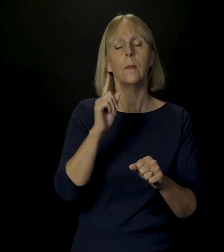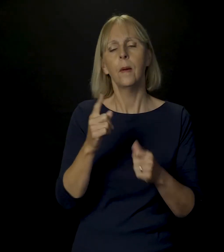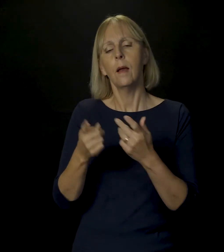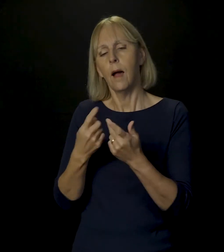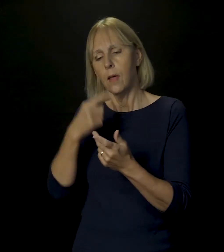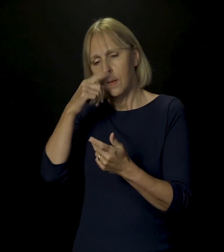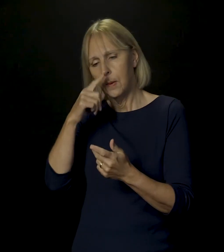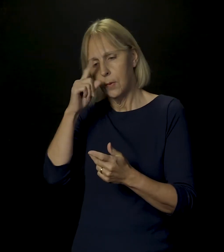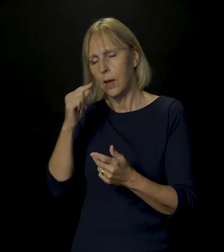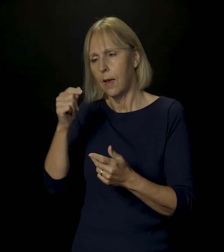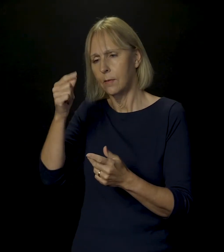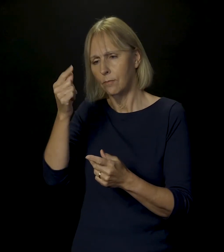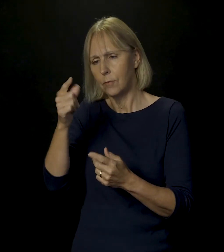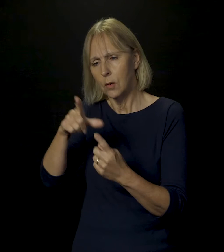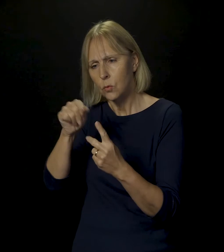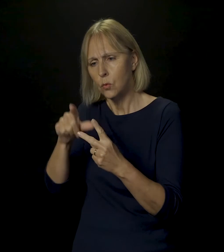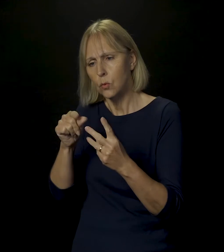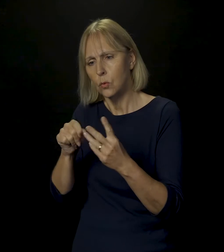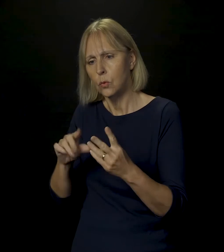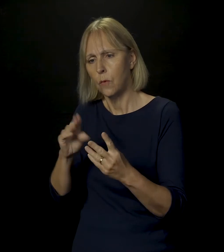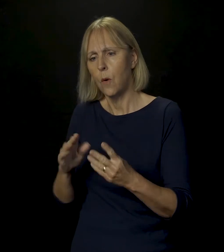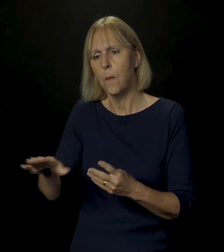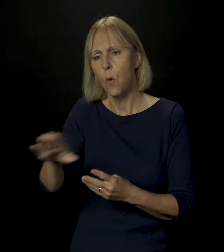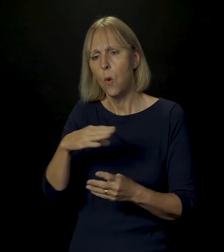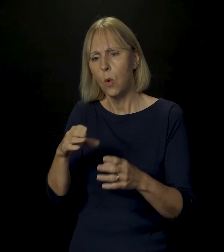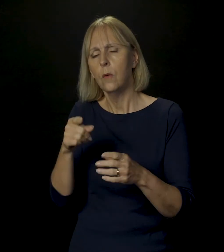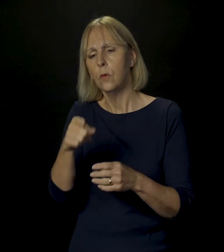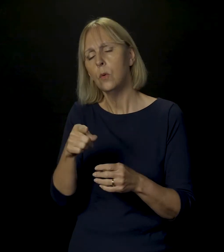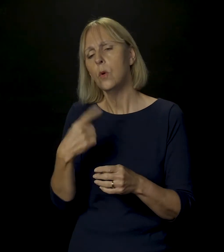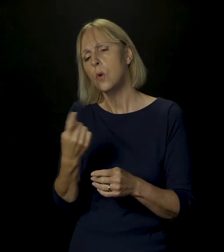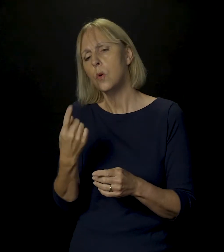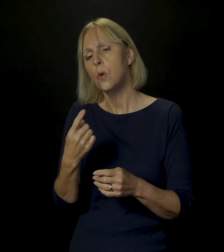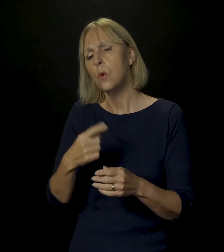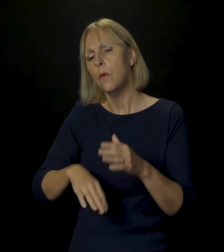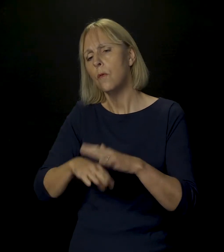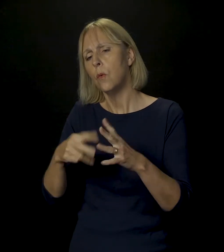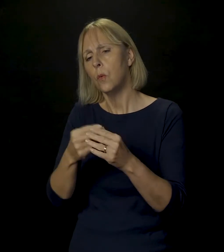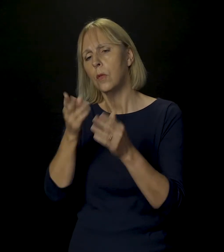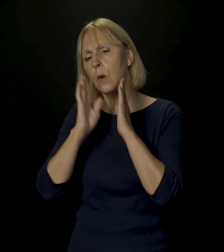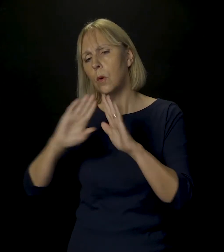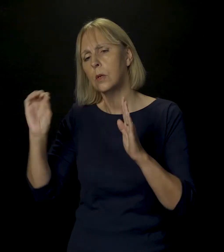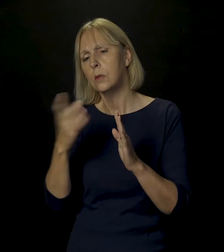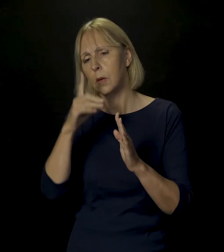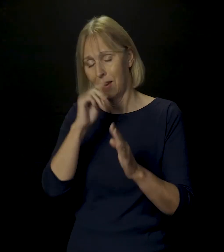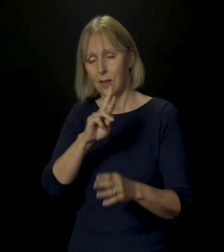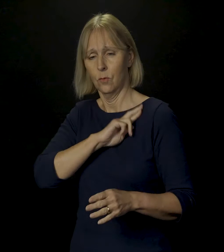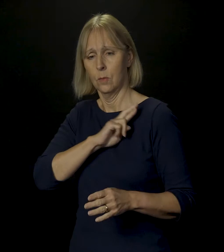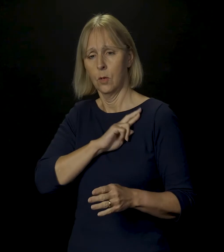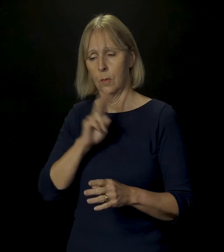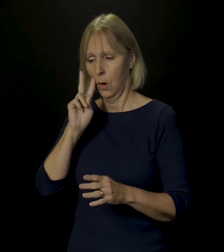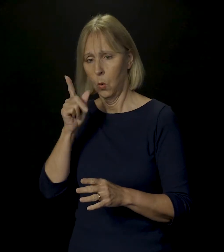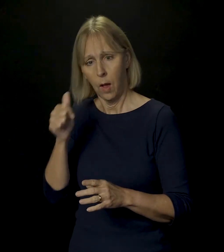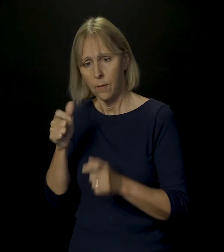known To be full of the Spirit And wisdom We will turn This responsibility Over to them This